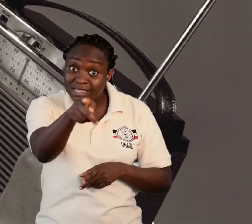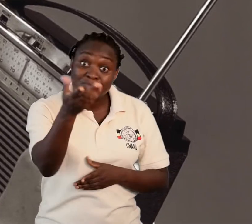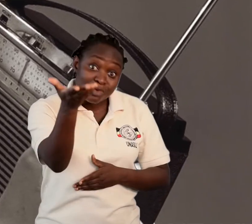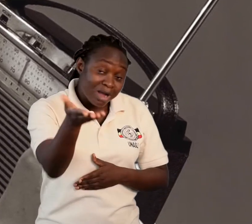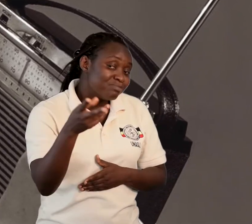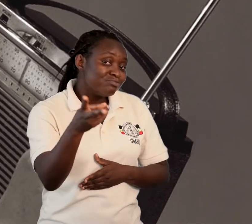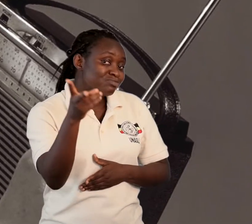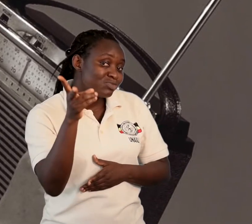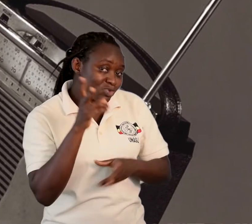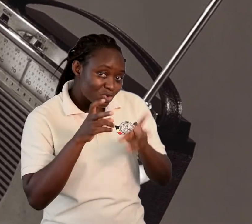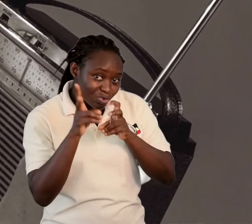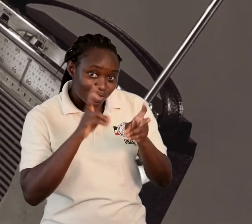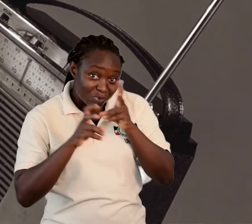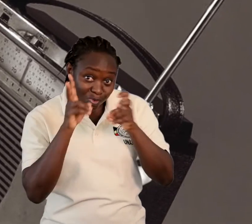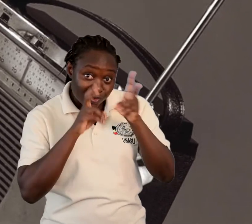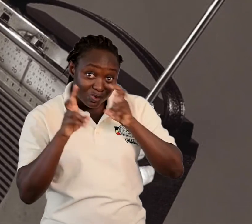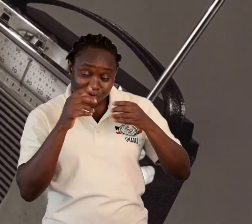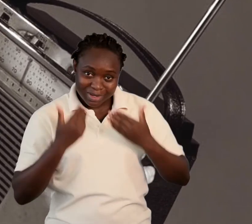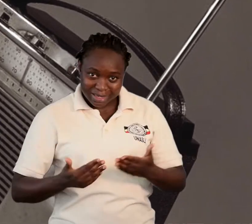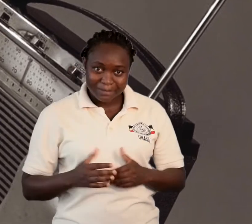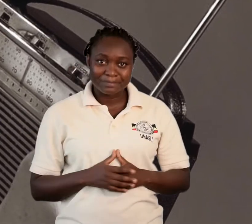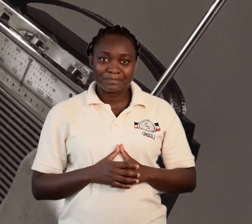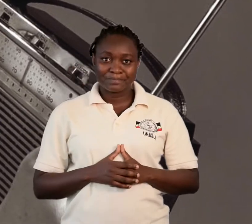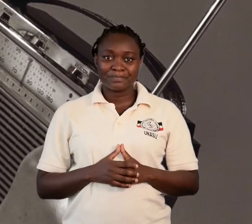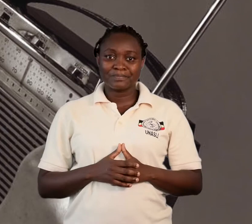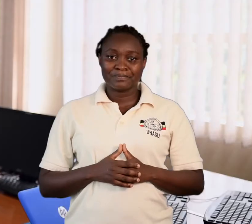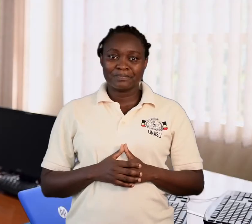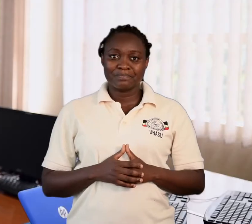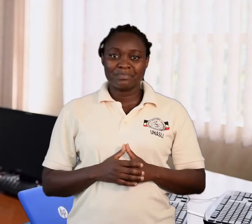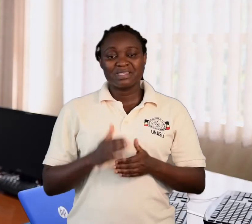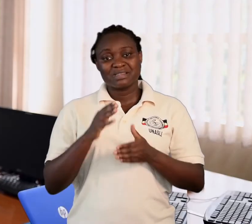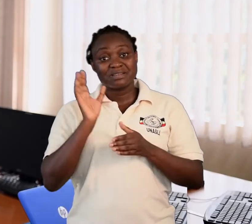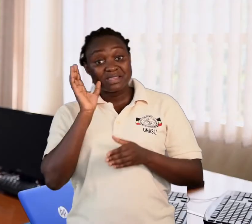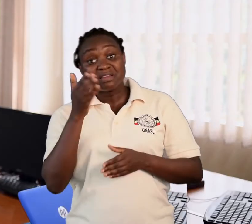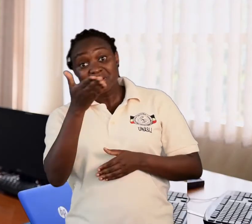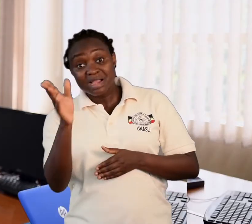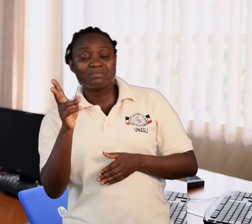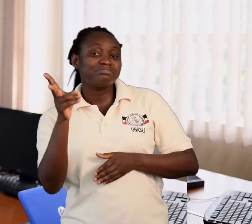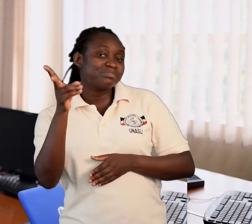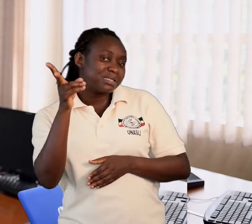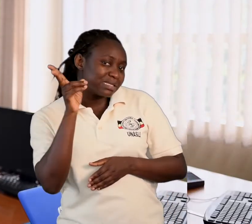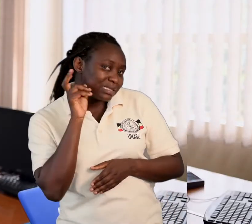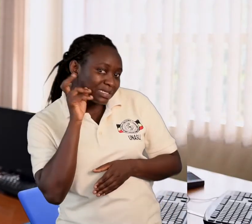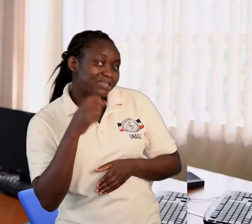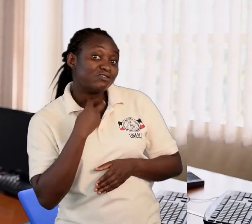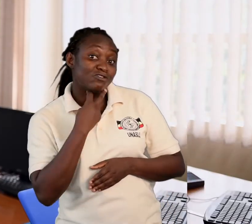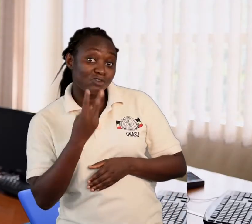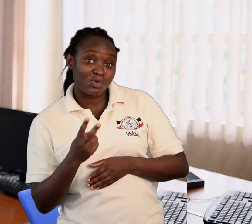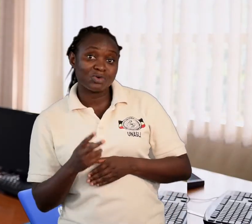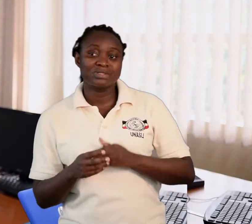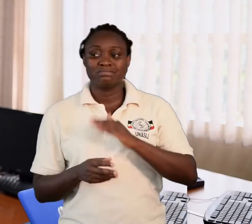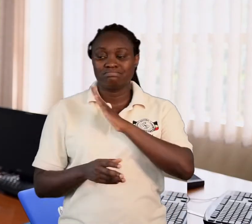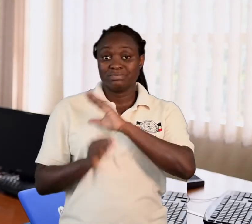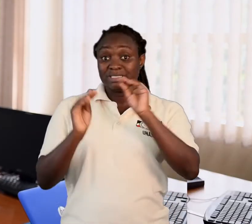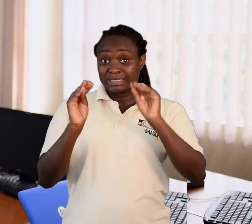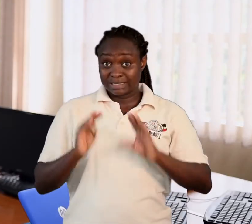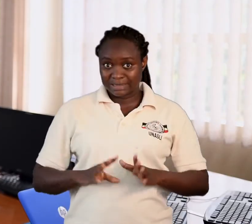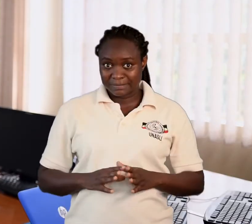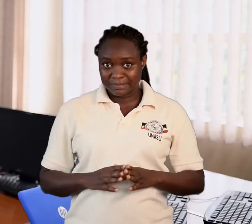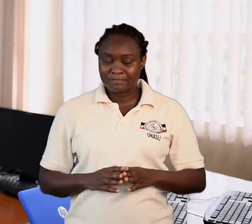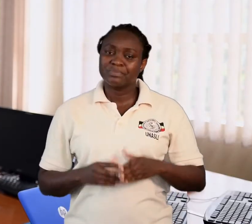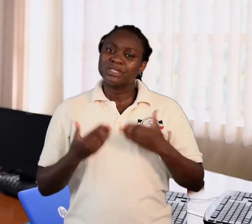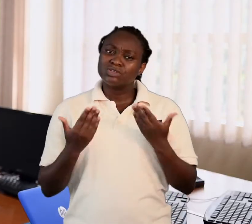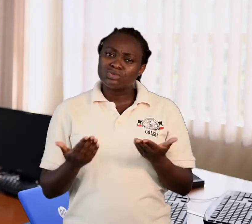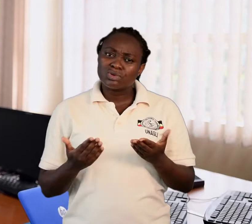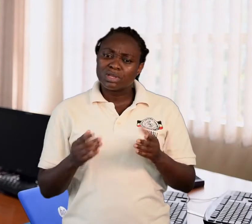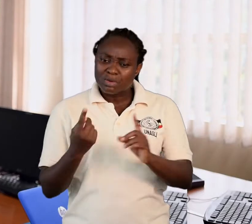That is sound. Now, these different aspects